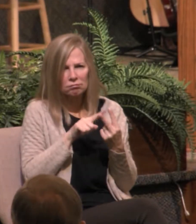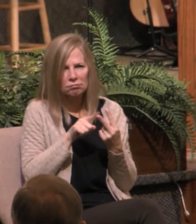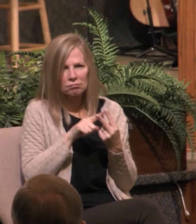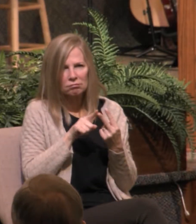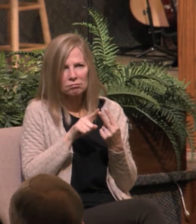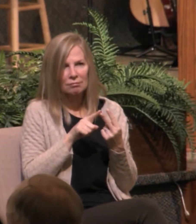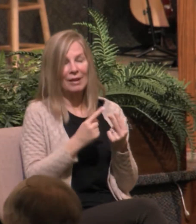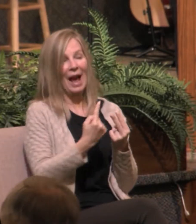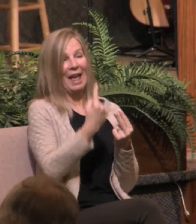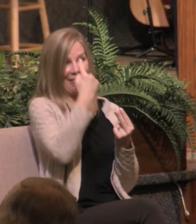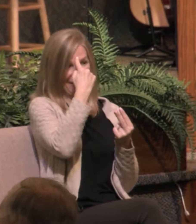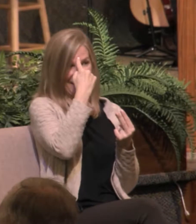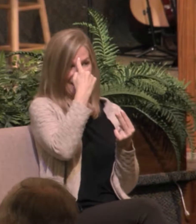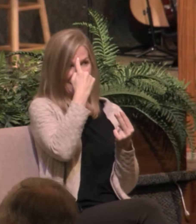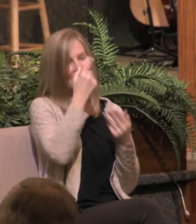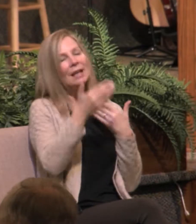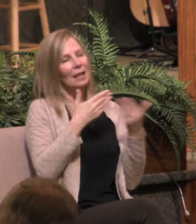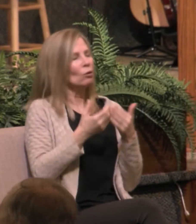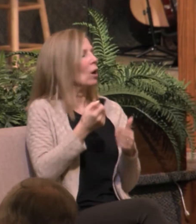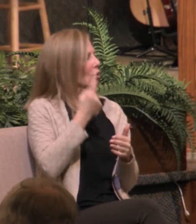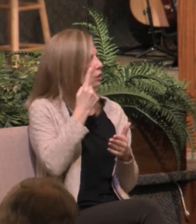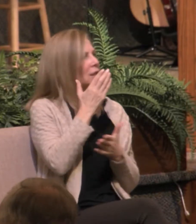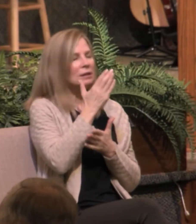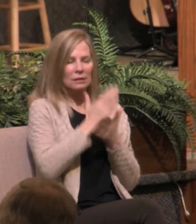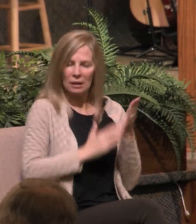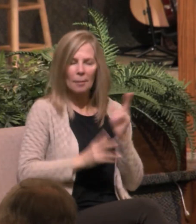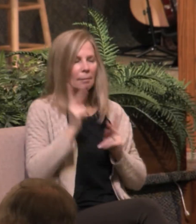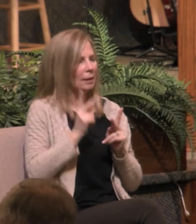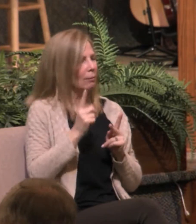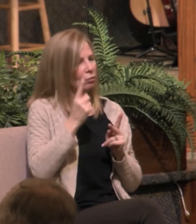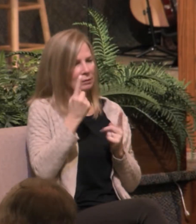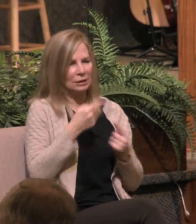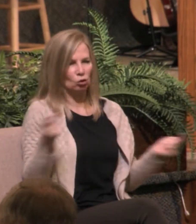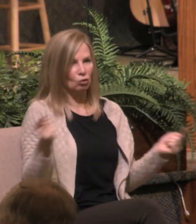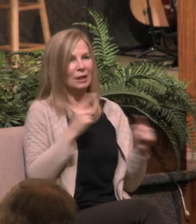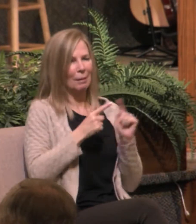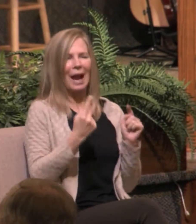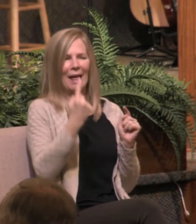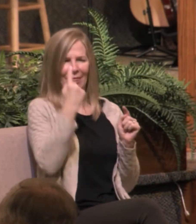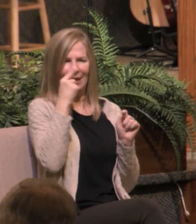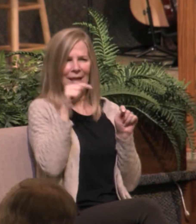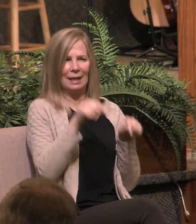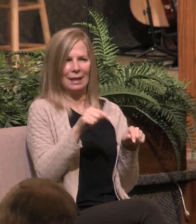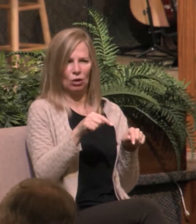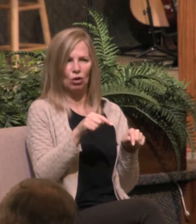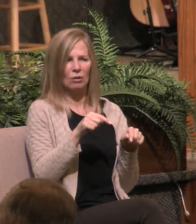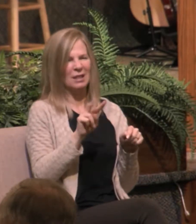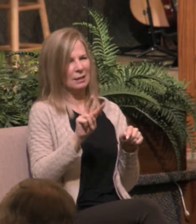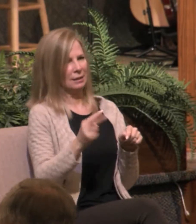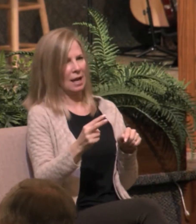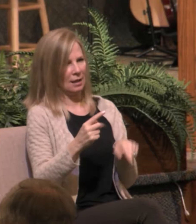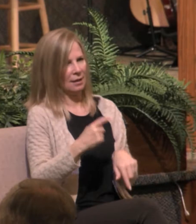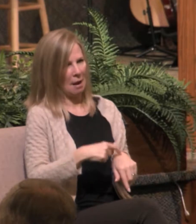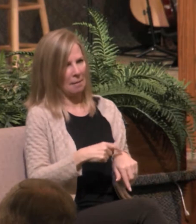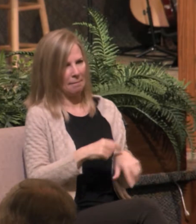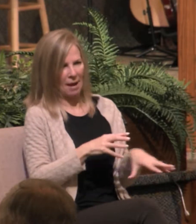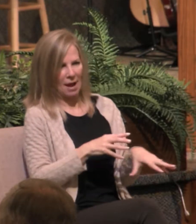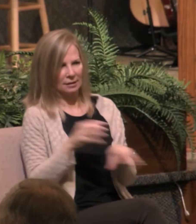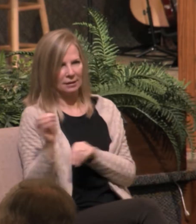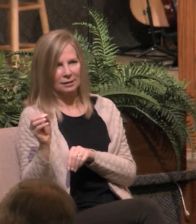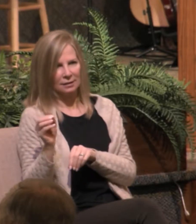being referenced here, even though I understand that some godly men think otherwise, I think what's being referenced here is the second leaving, the